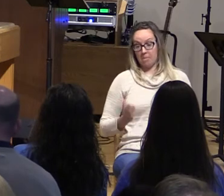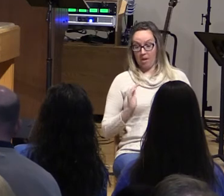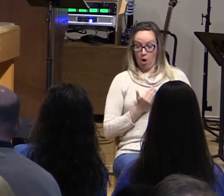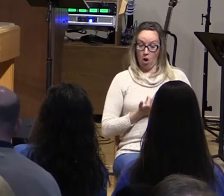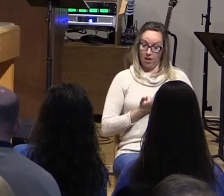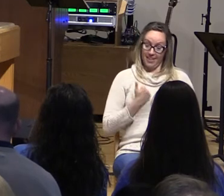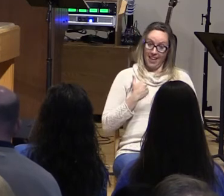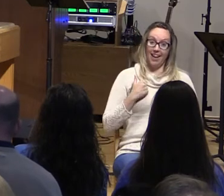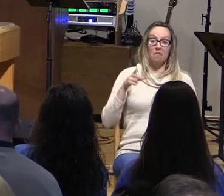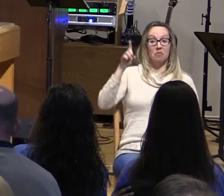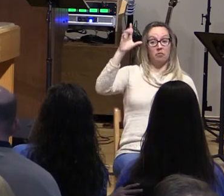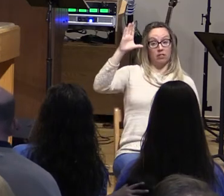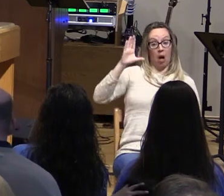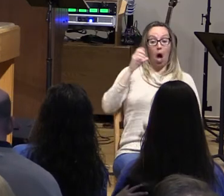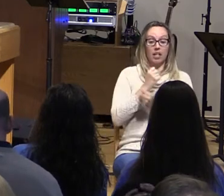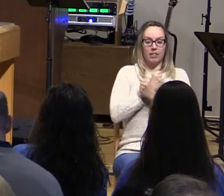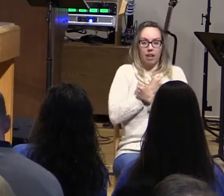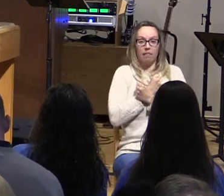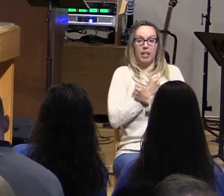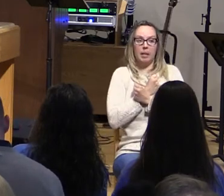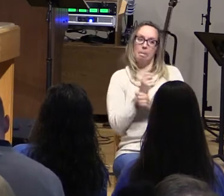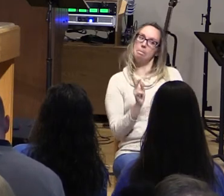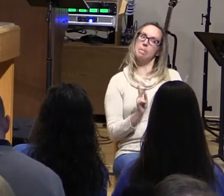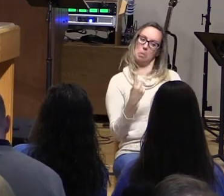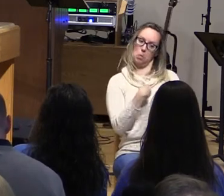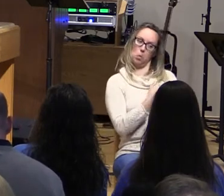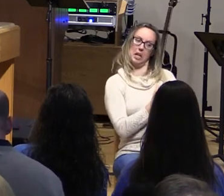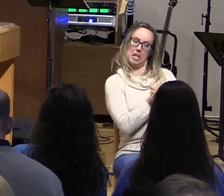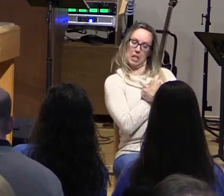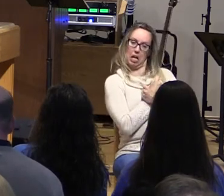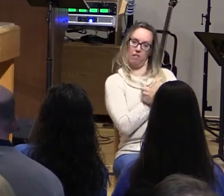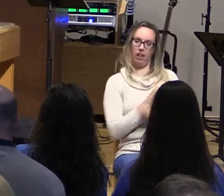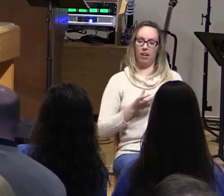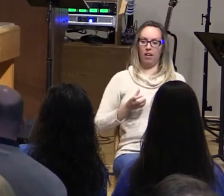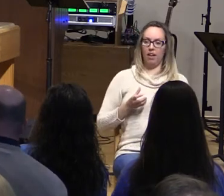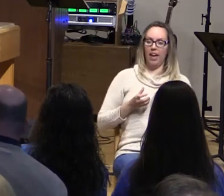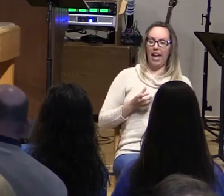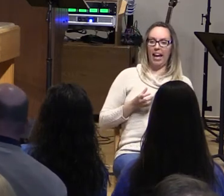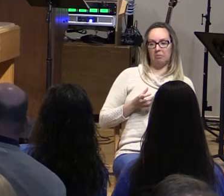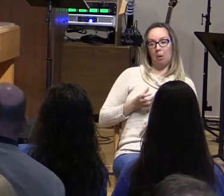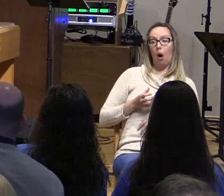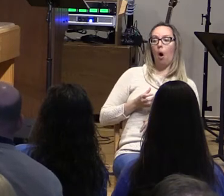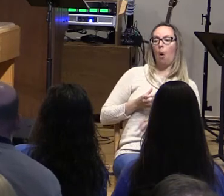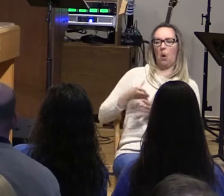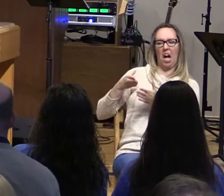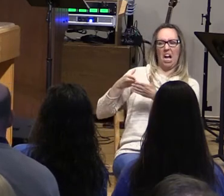when God is always loving the people we love and against the people we're against, that